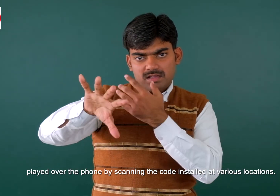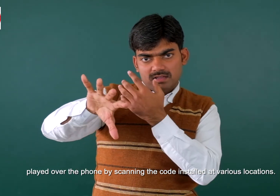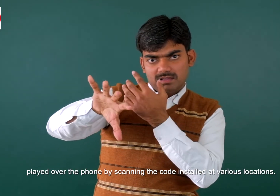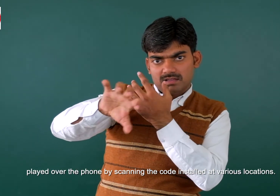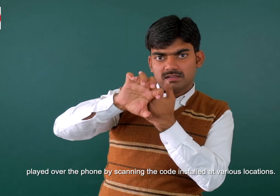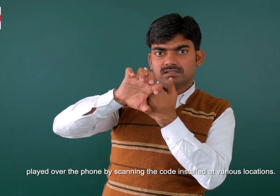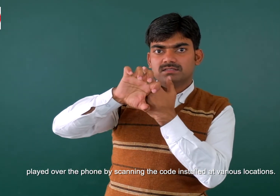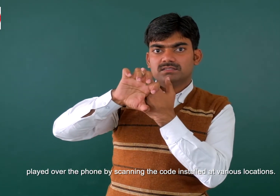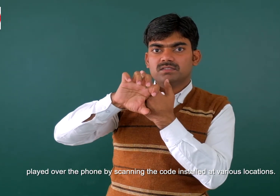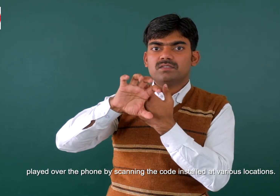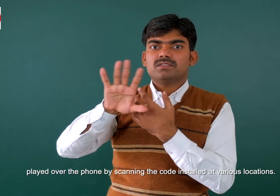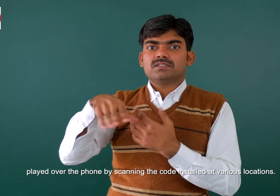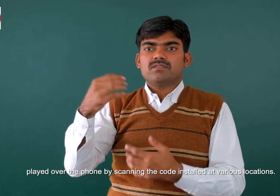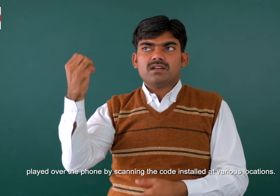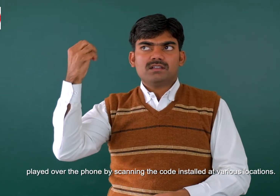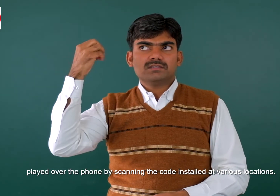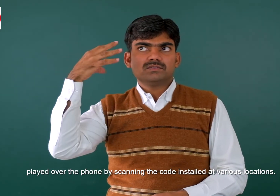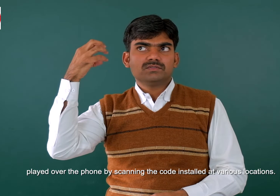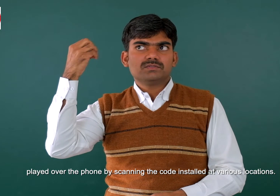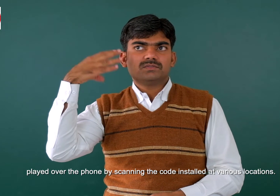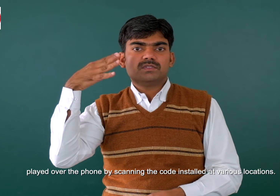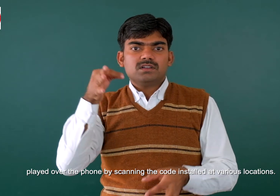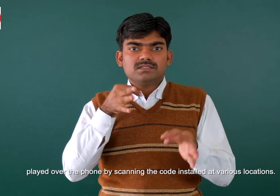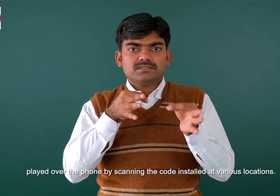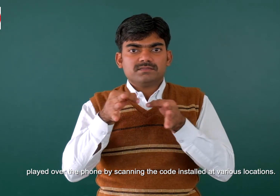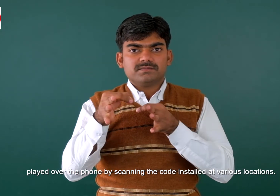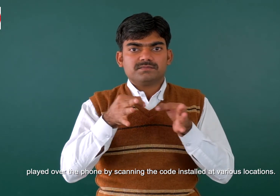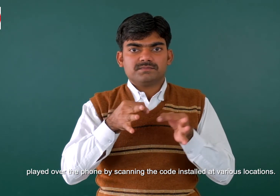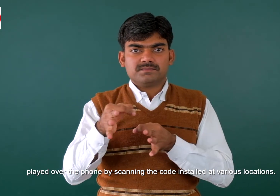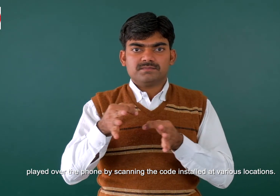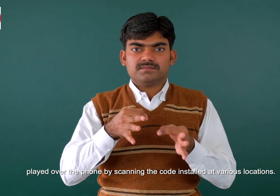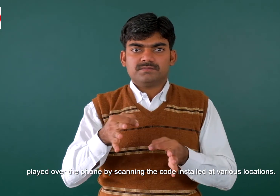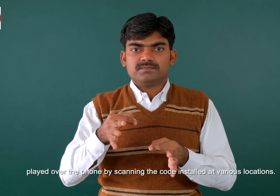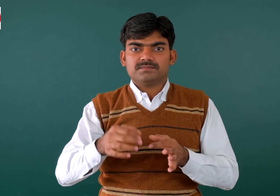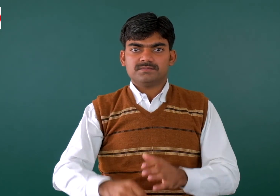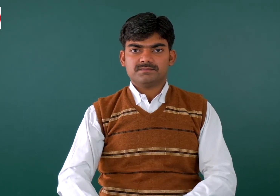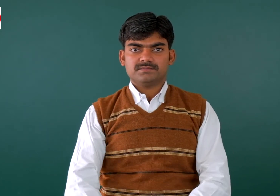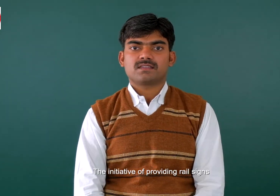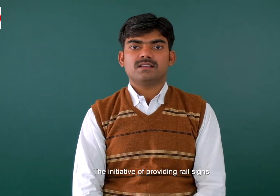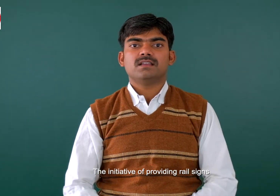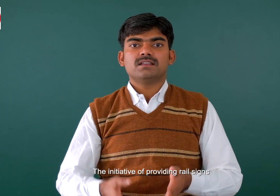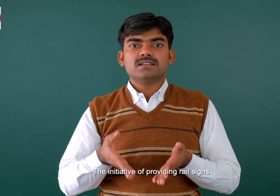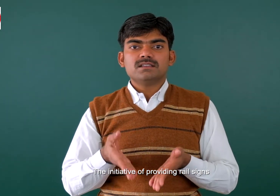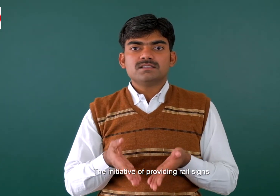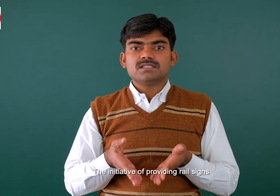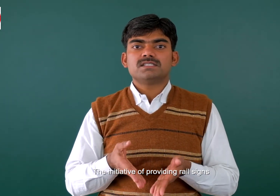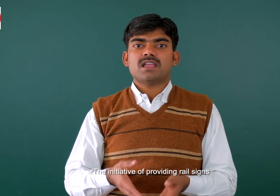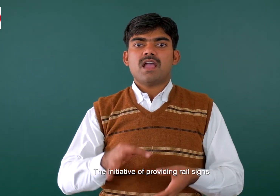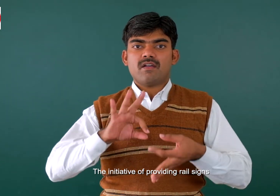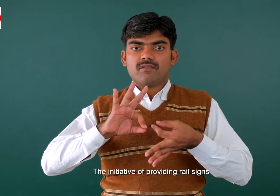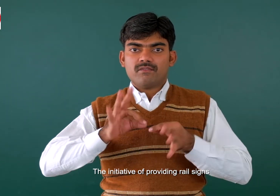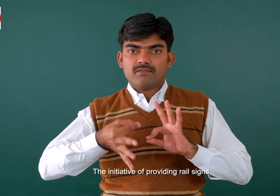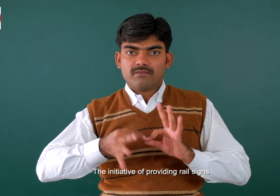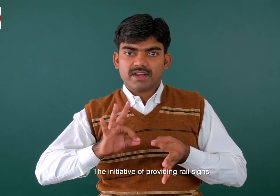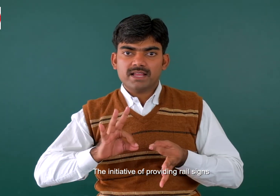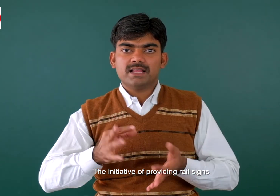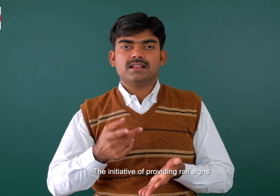the code installed at various locations. The initiative of providing braille signs